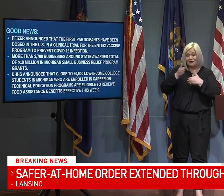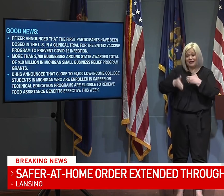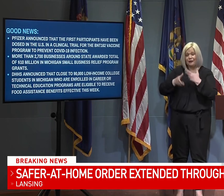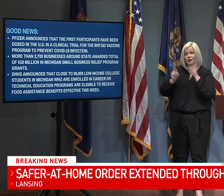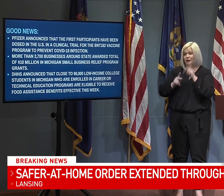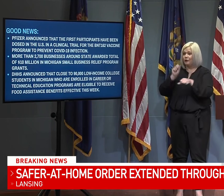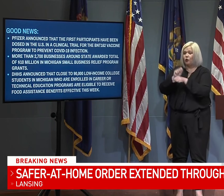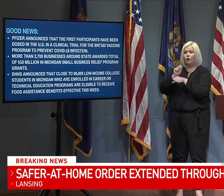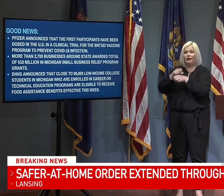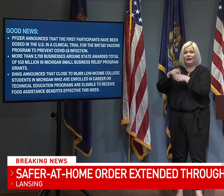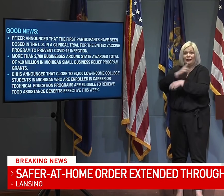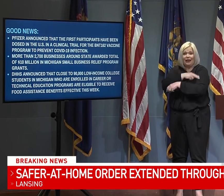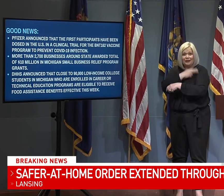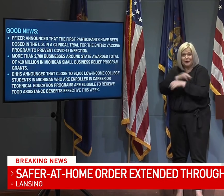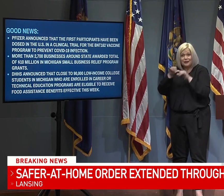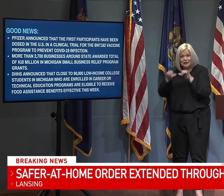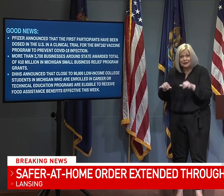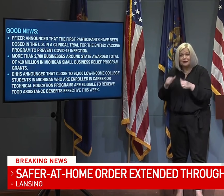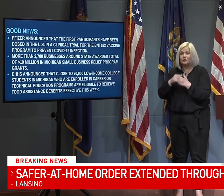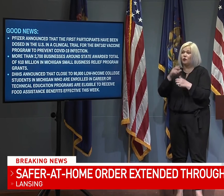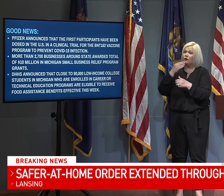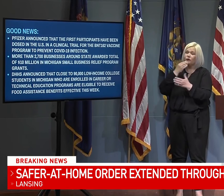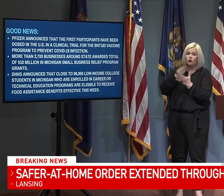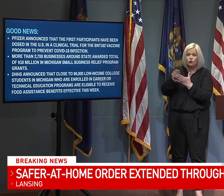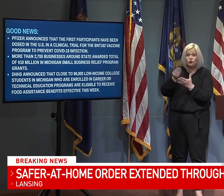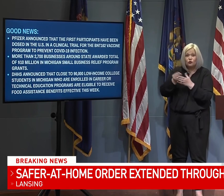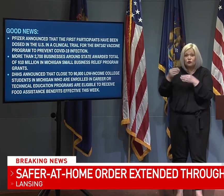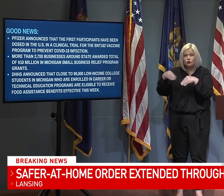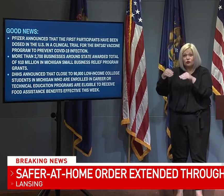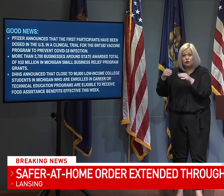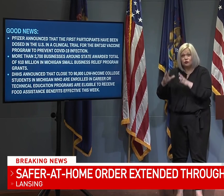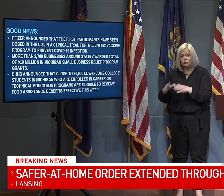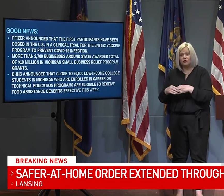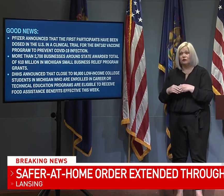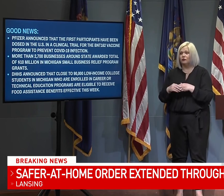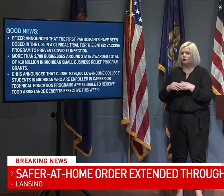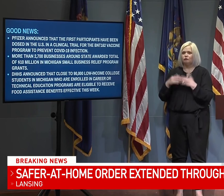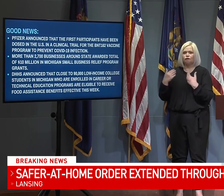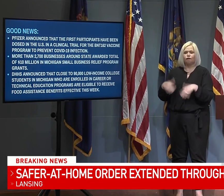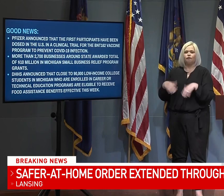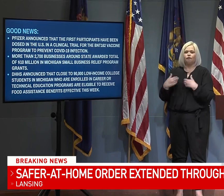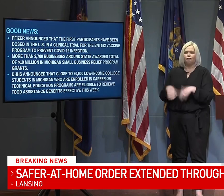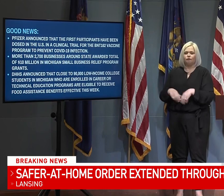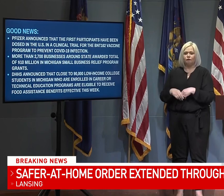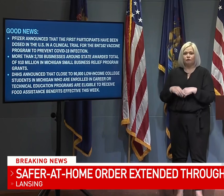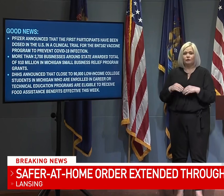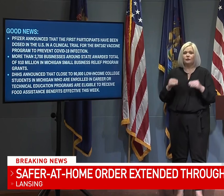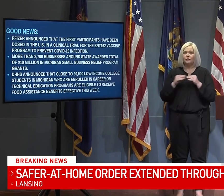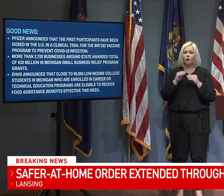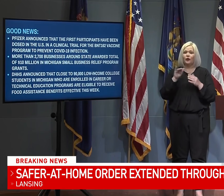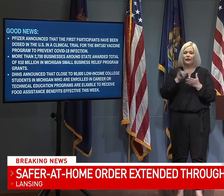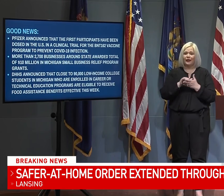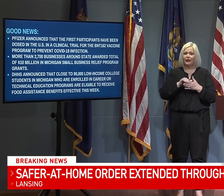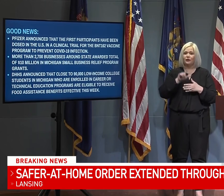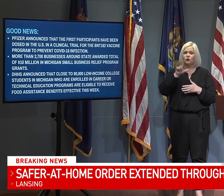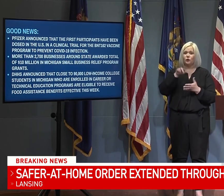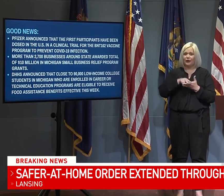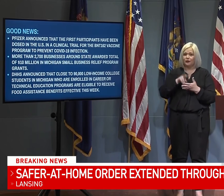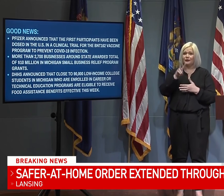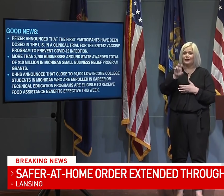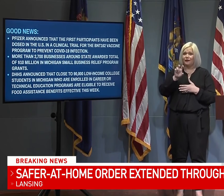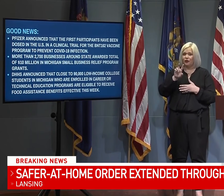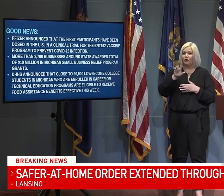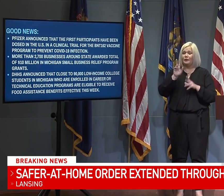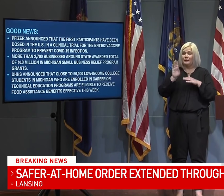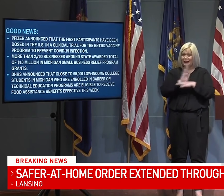front lines during this crisis. More than 2,700 businesses around the state were